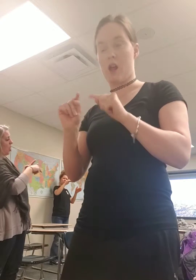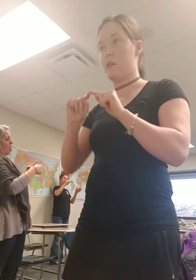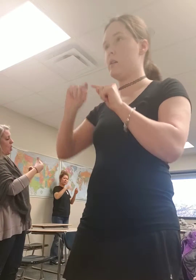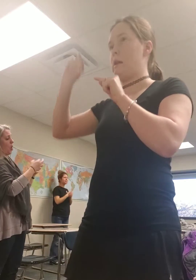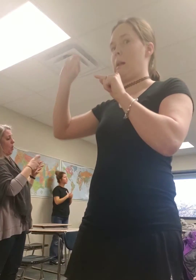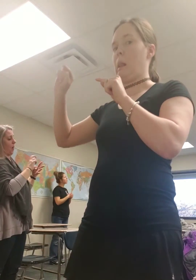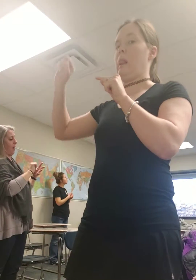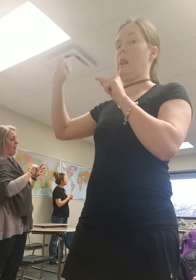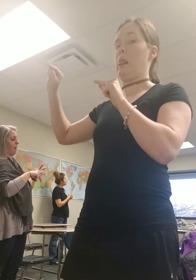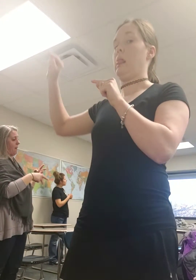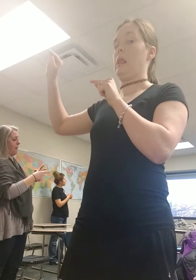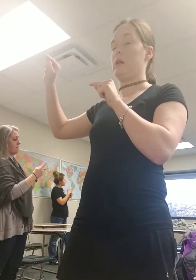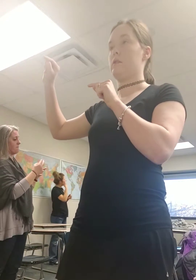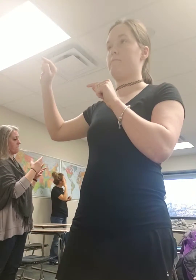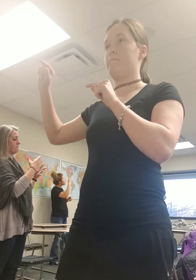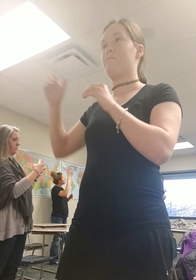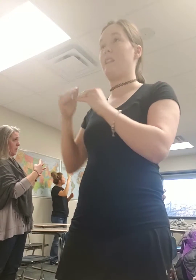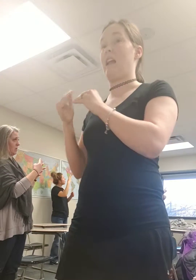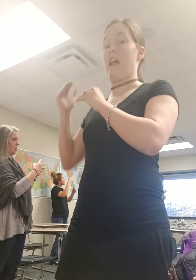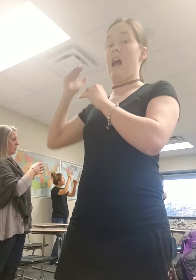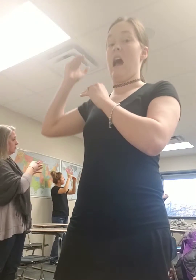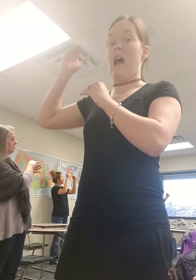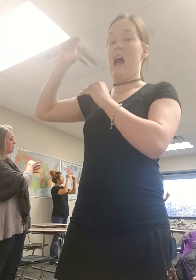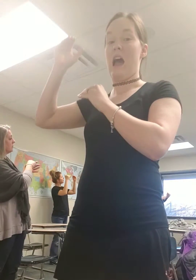peas slope is higher than the cabbages. Okay.